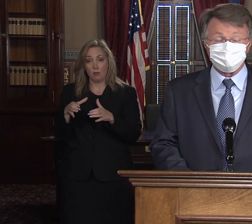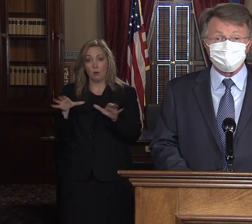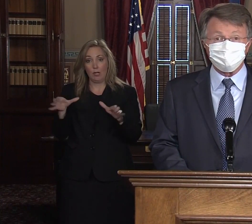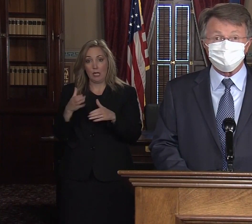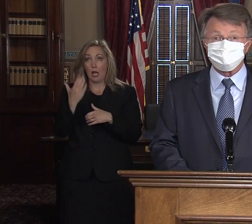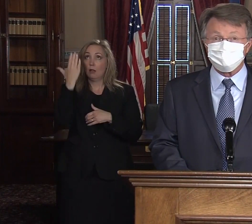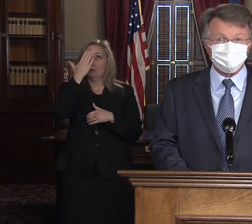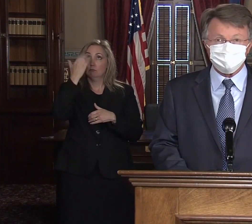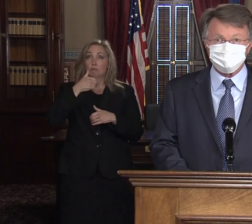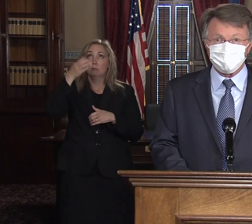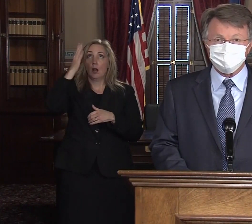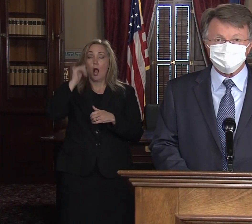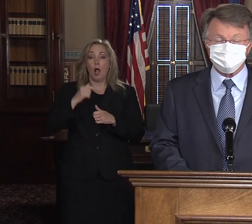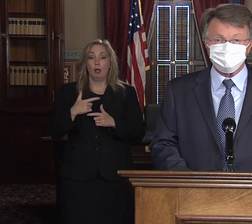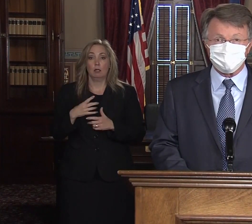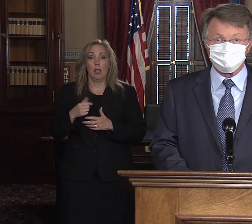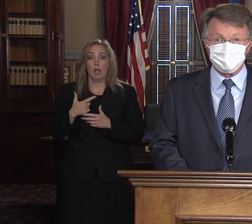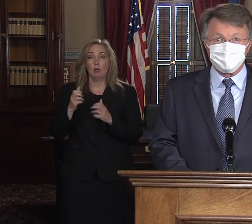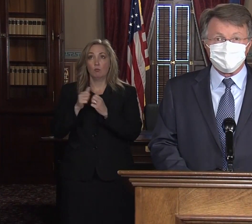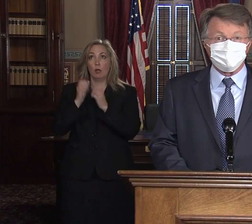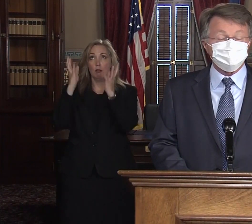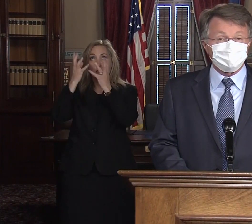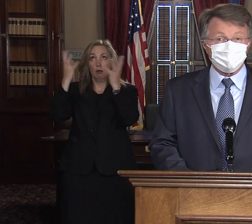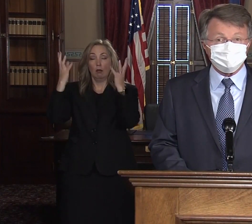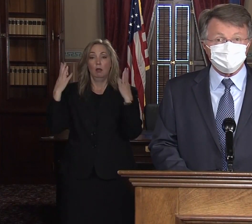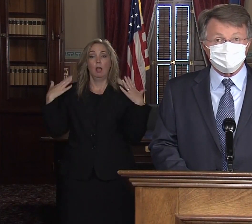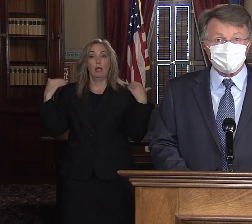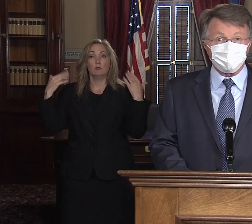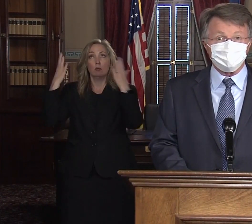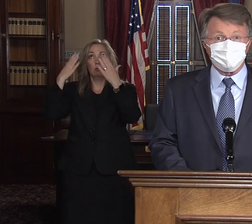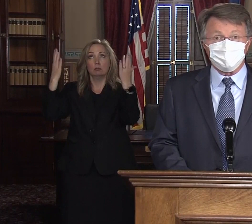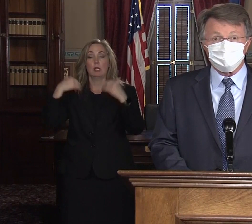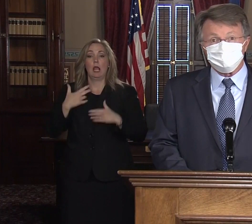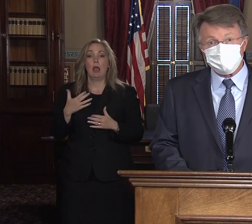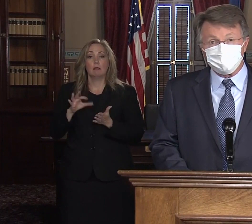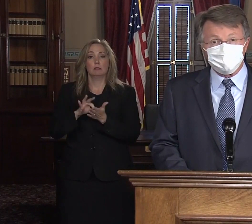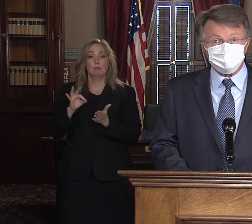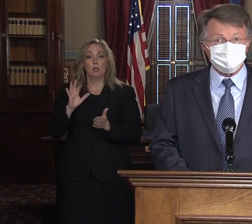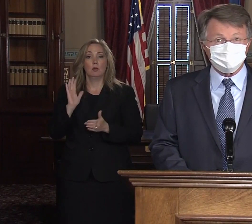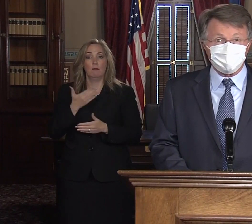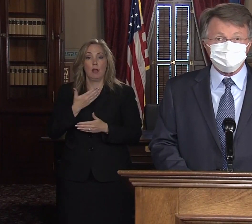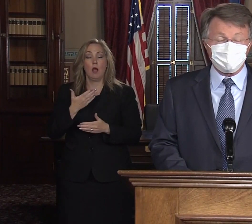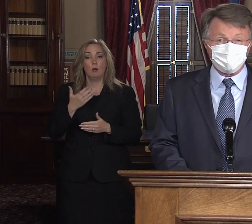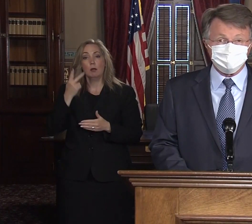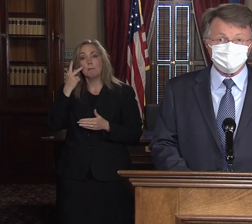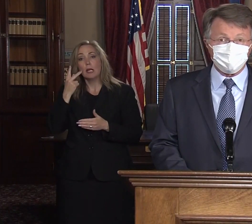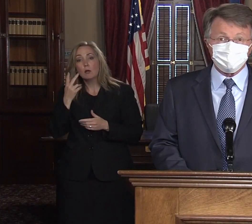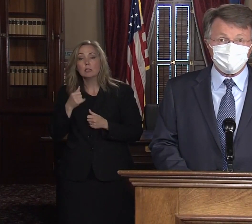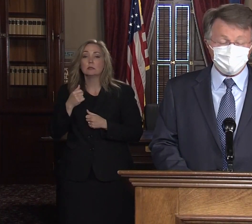God, along with myriad of angels and the spirits of our parents and